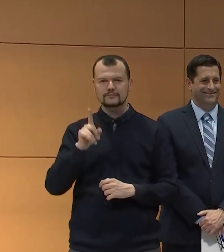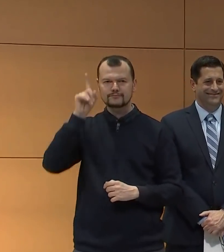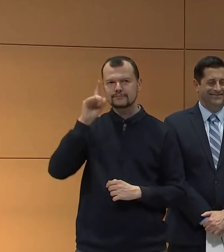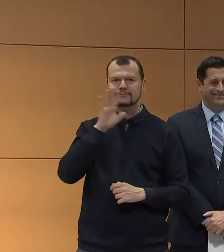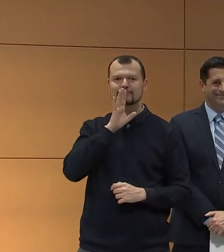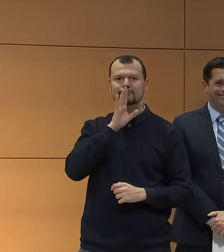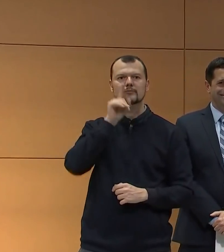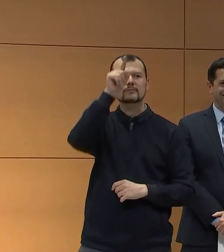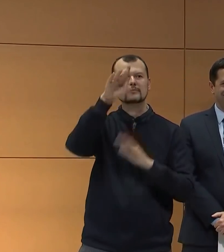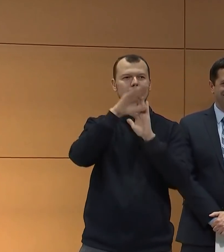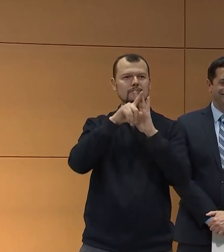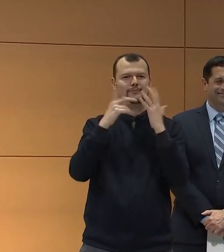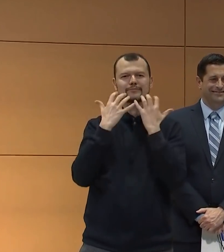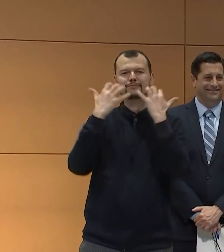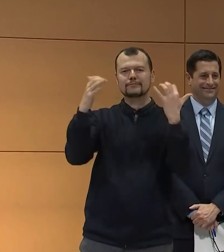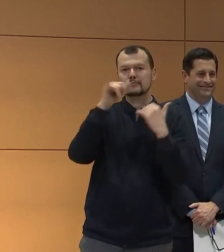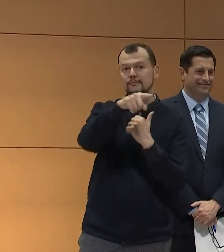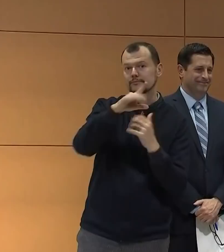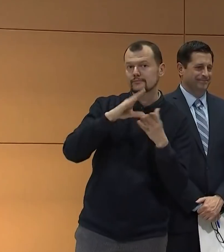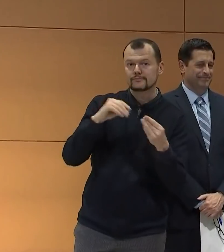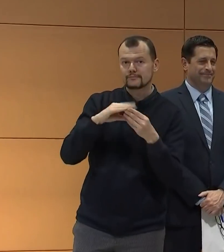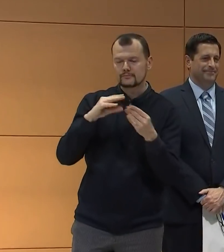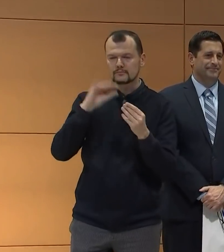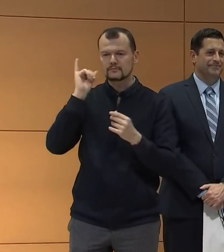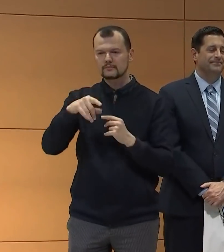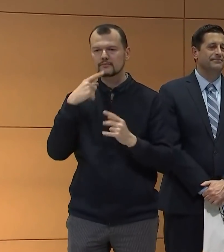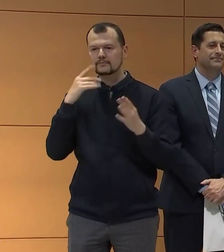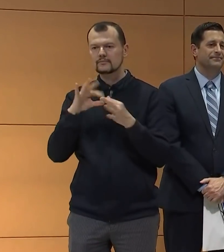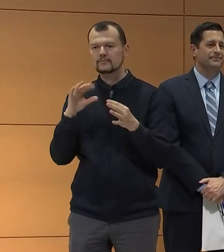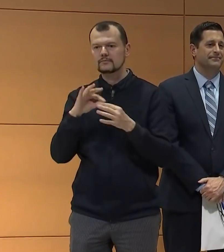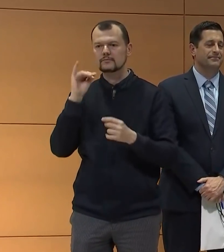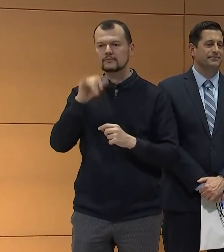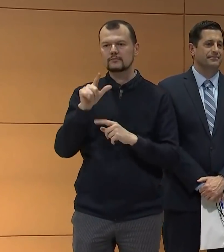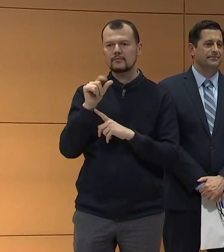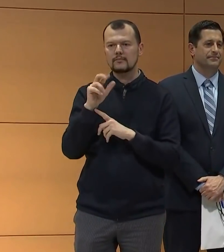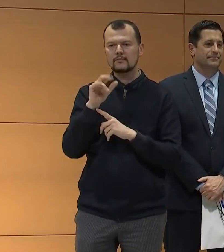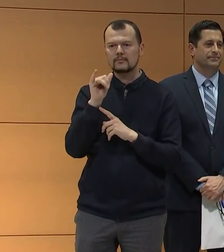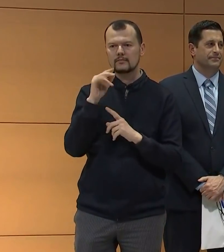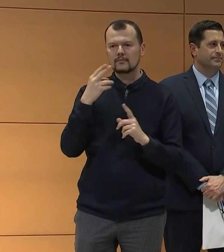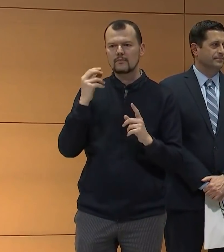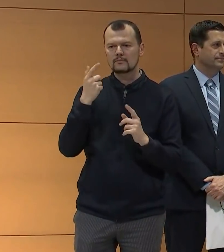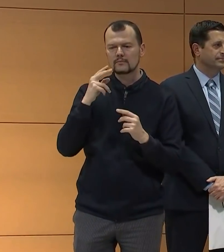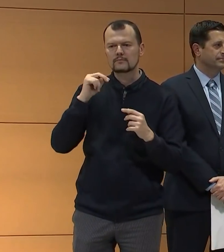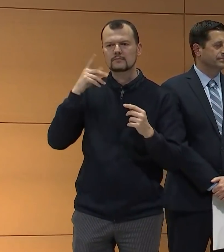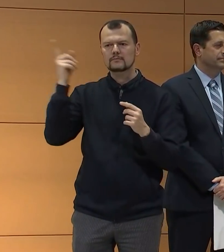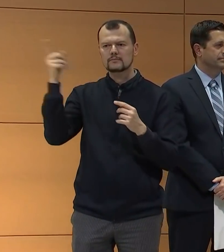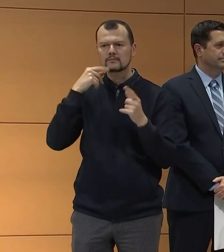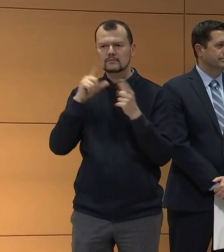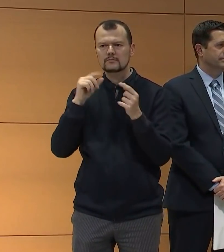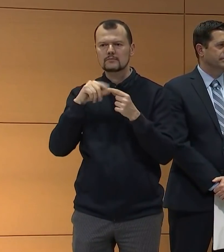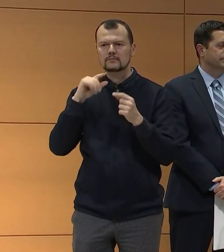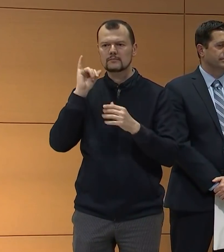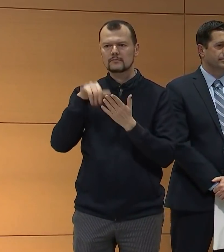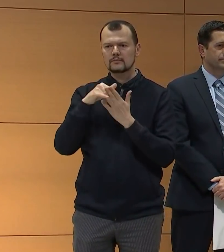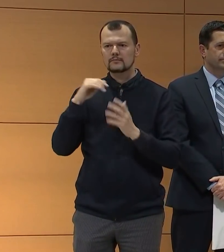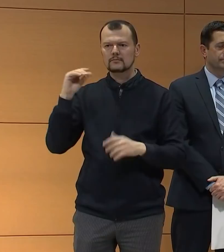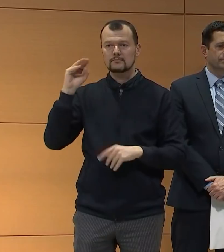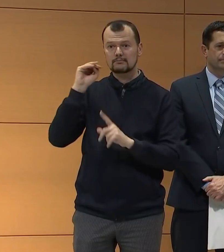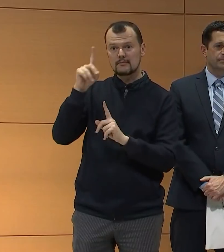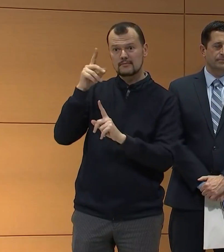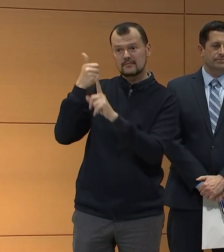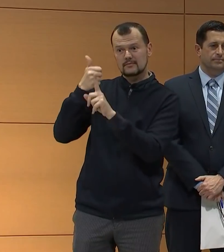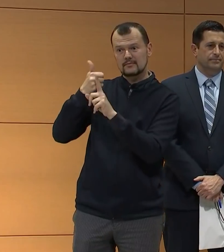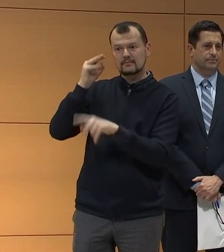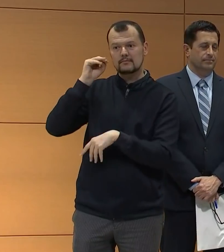I'm Shamari Stone from NBC Washington News 4. Governor Larry Hogan announced that all public schools in Maryland are closed March 16th through